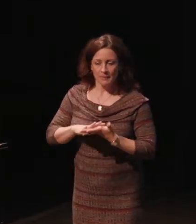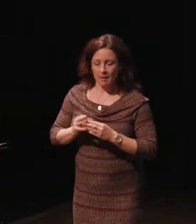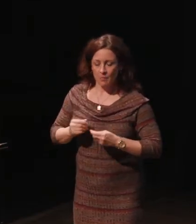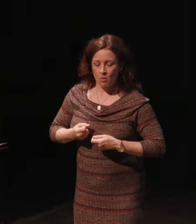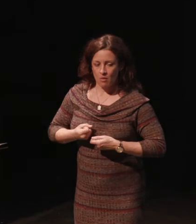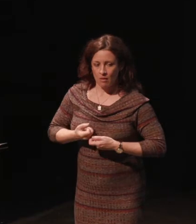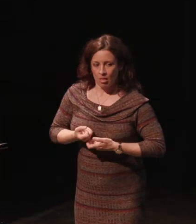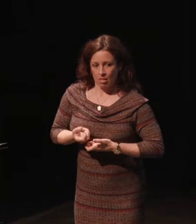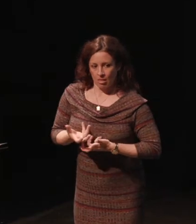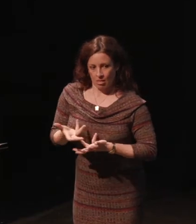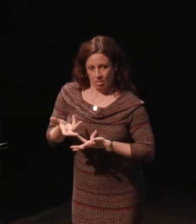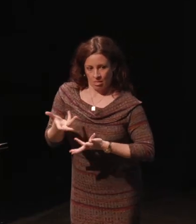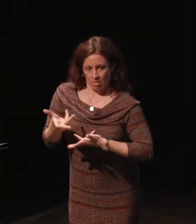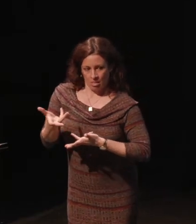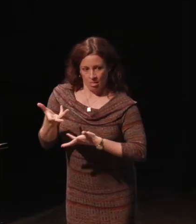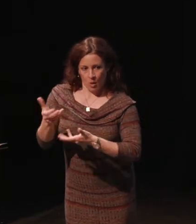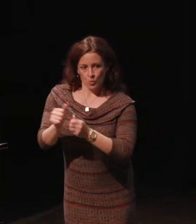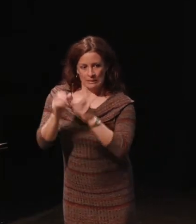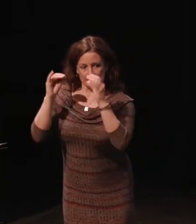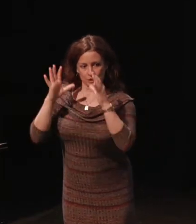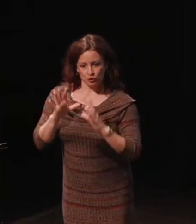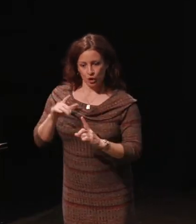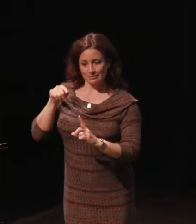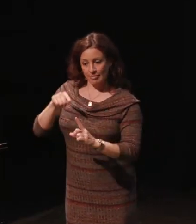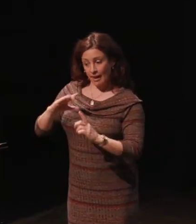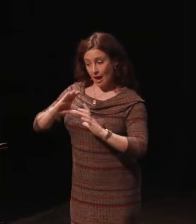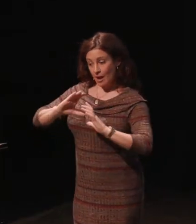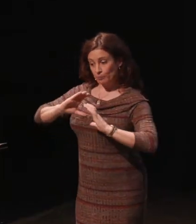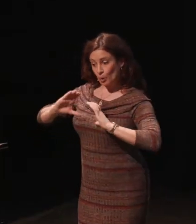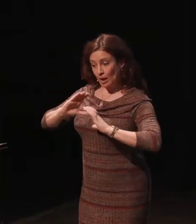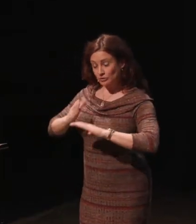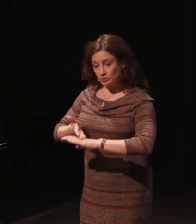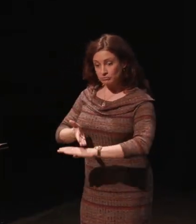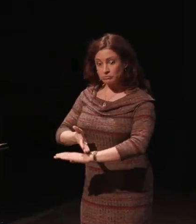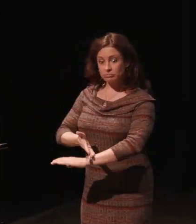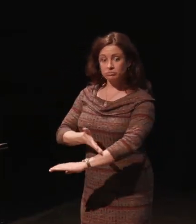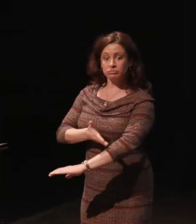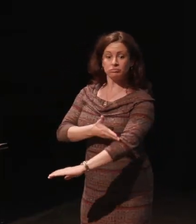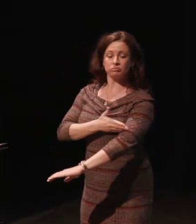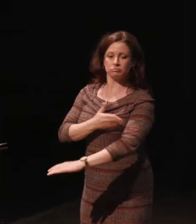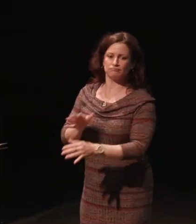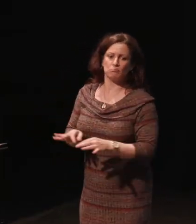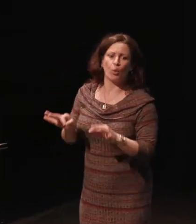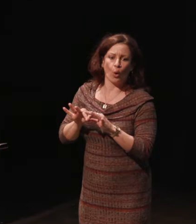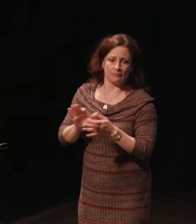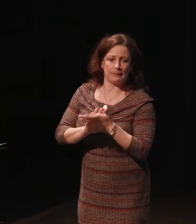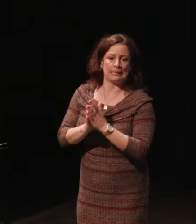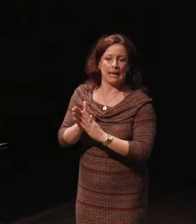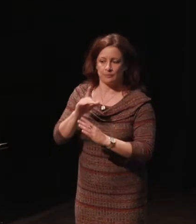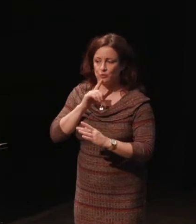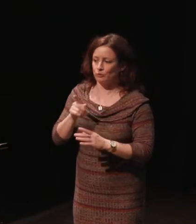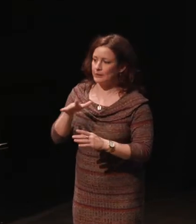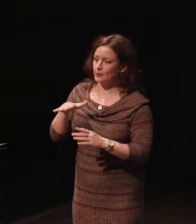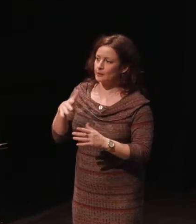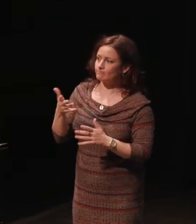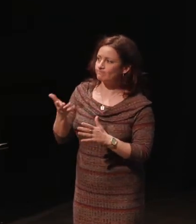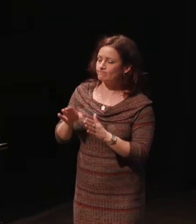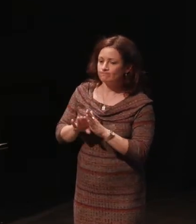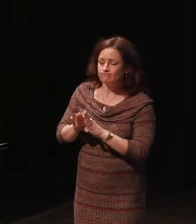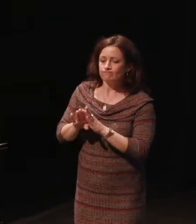communicative with their teachers, and that relationship is so important and becomes a real place of